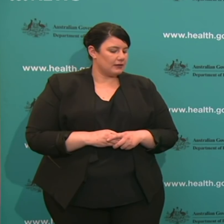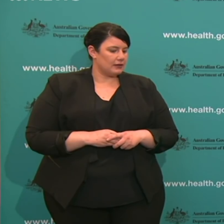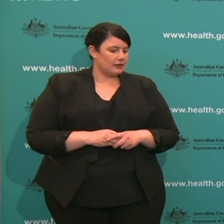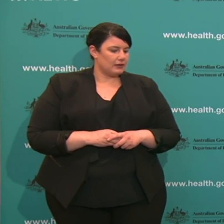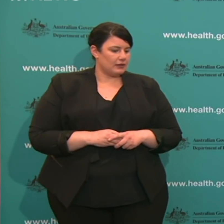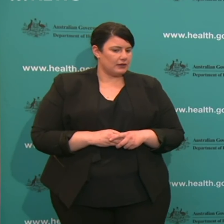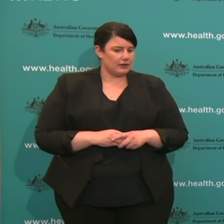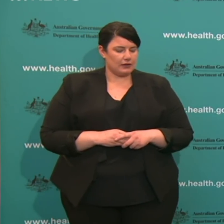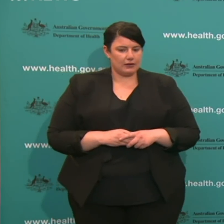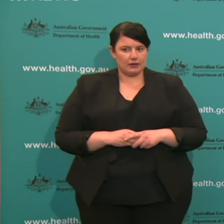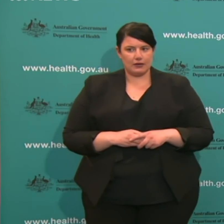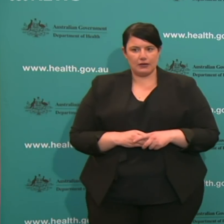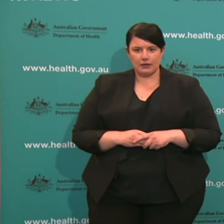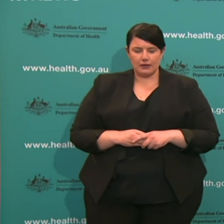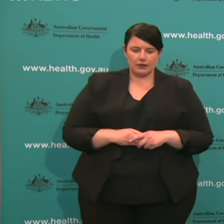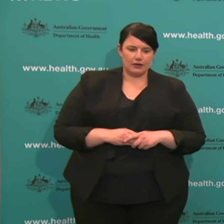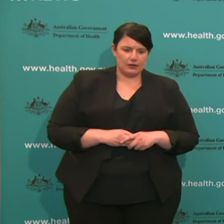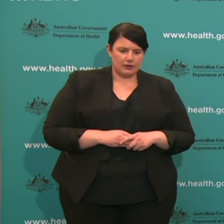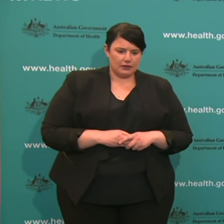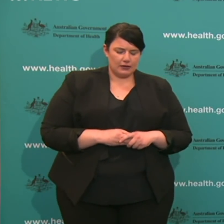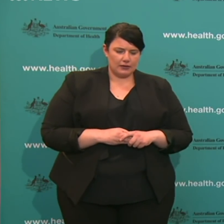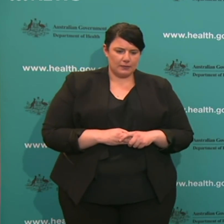that the committee did